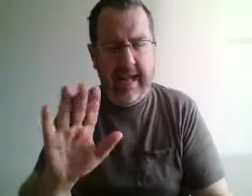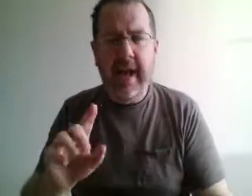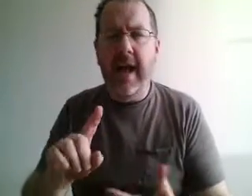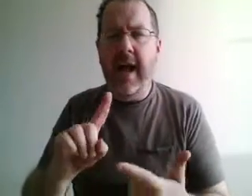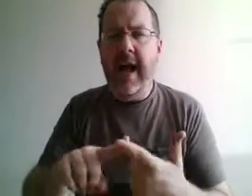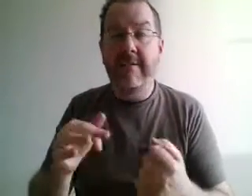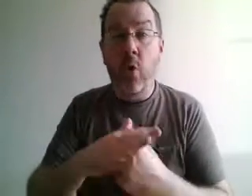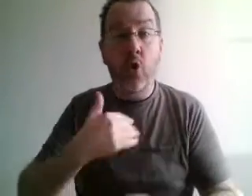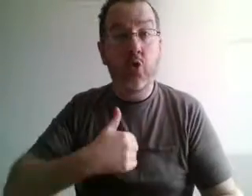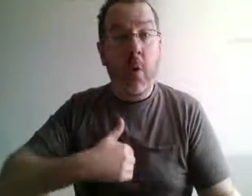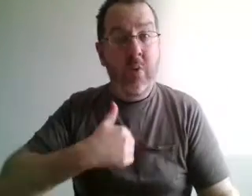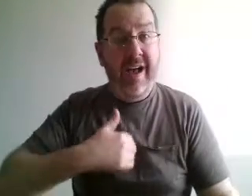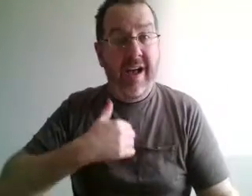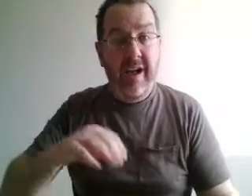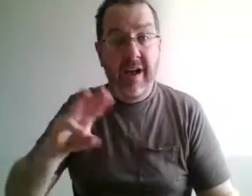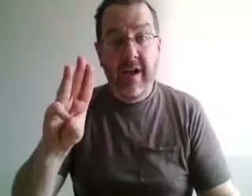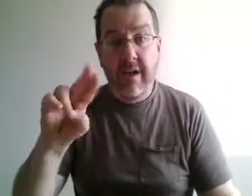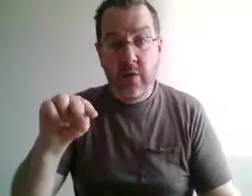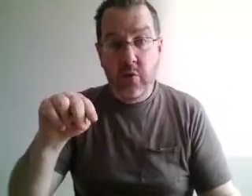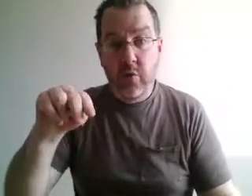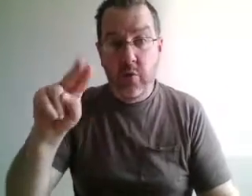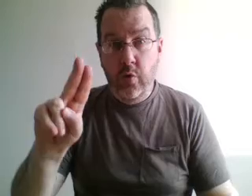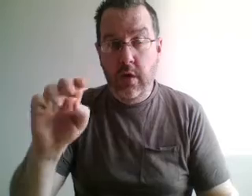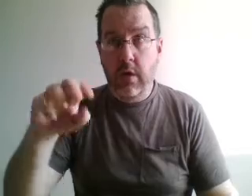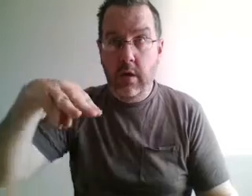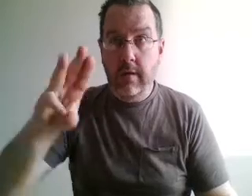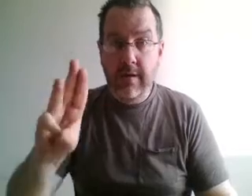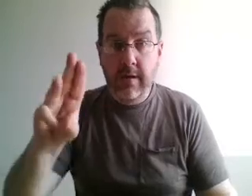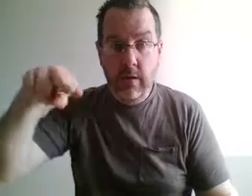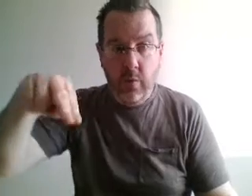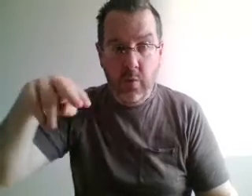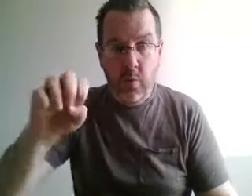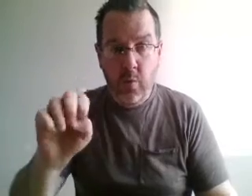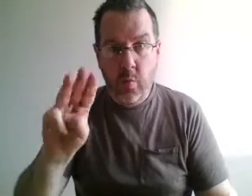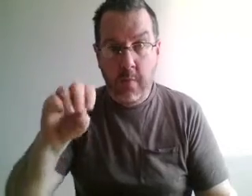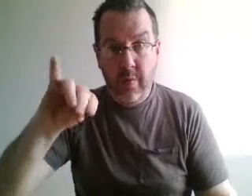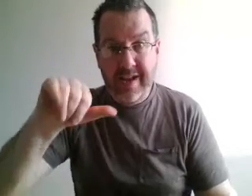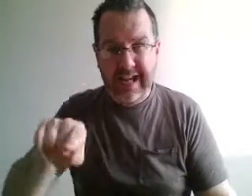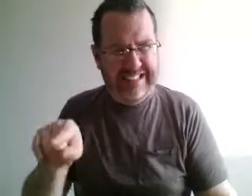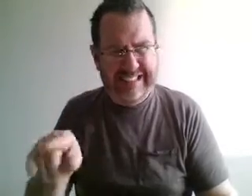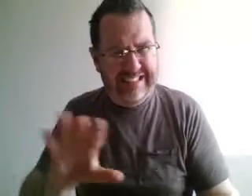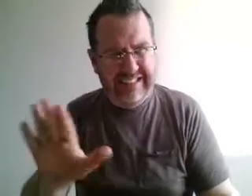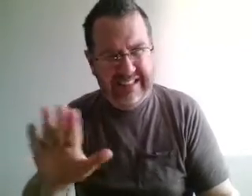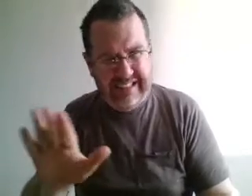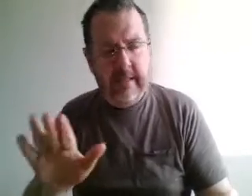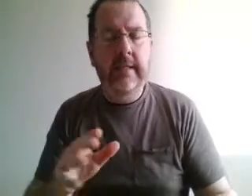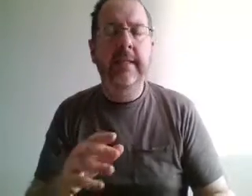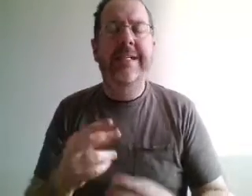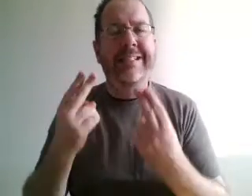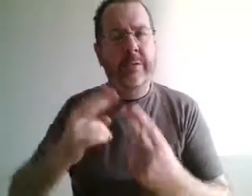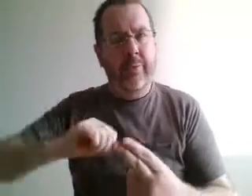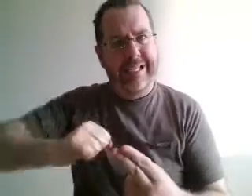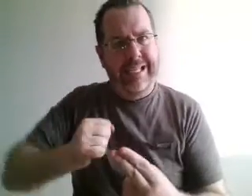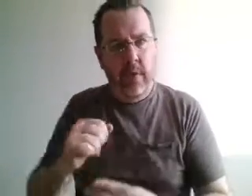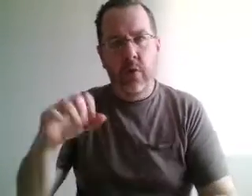pneumonia. There are other alternatives, and we really need to try to preserve our Comoxiclave or Augmentin